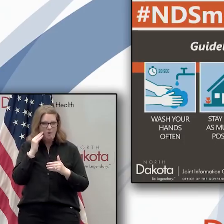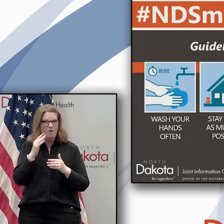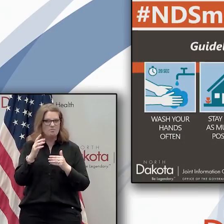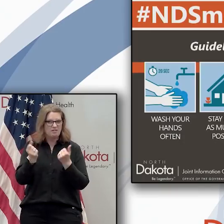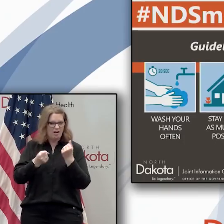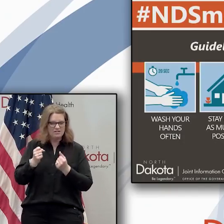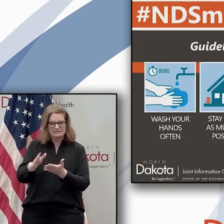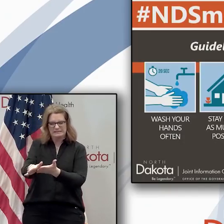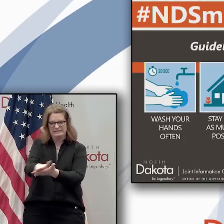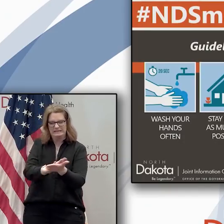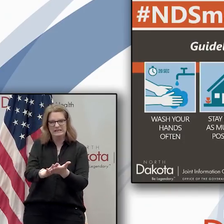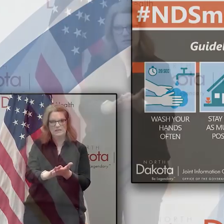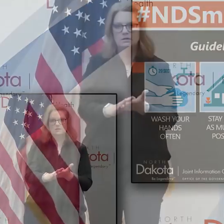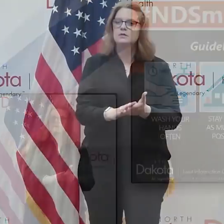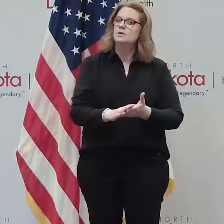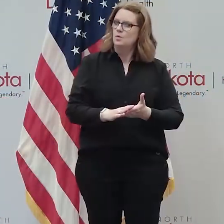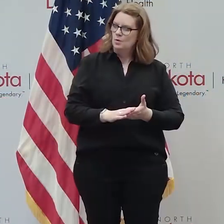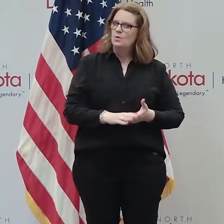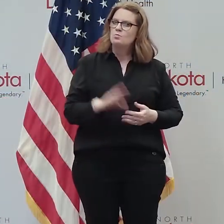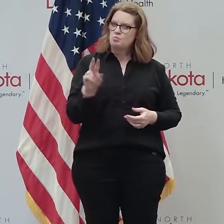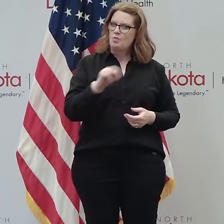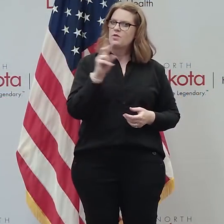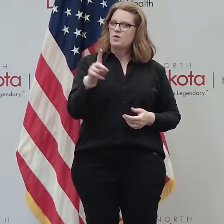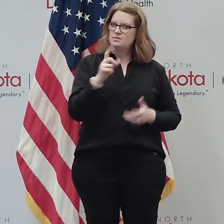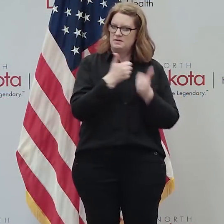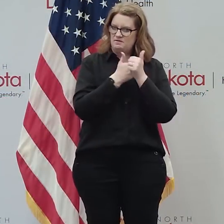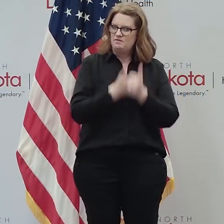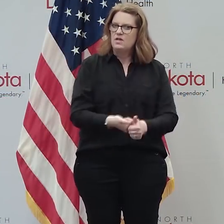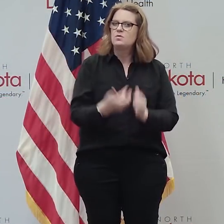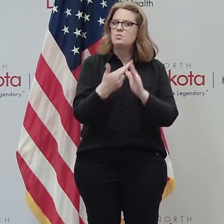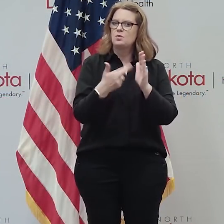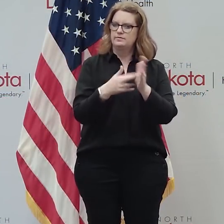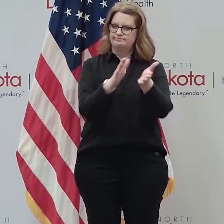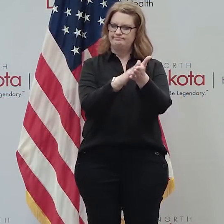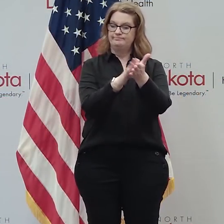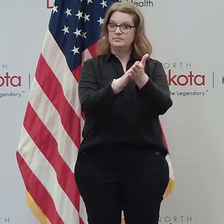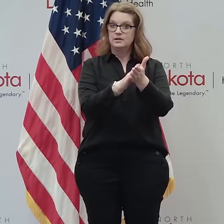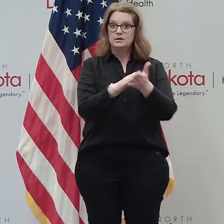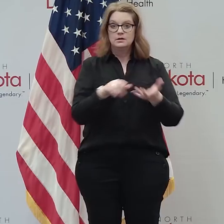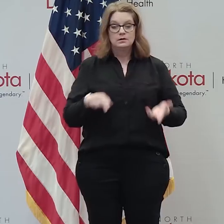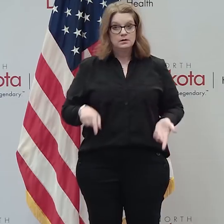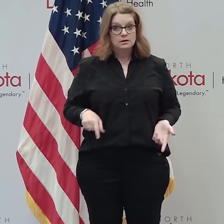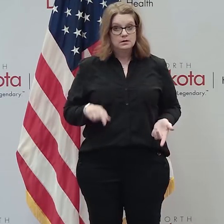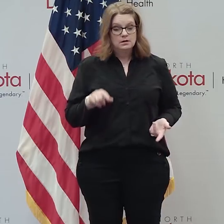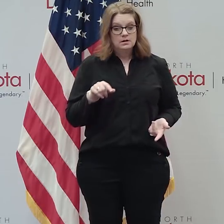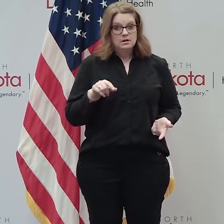so North Dakotans, you've been doing a great job on that. Keep it up. The virus is still